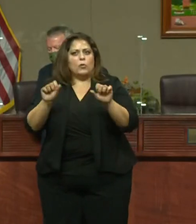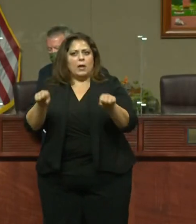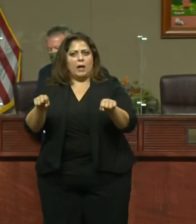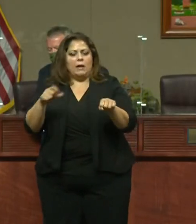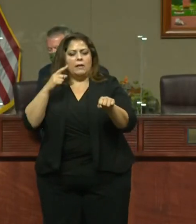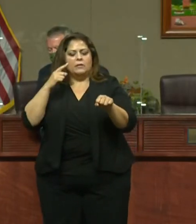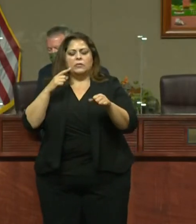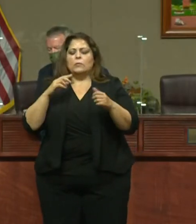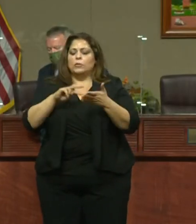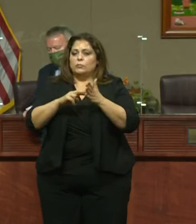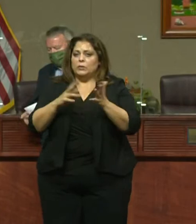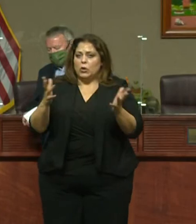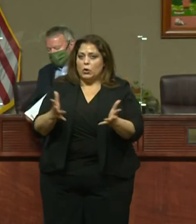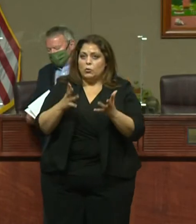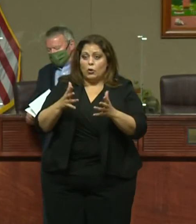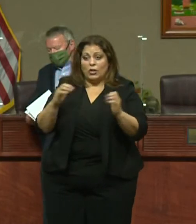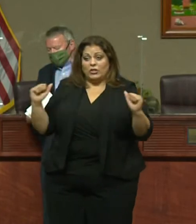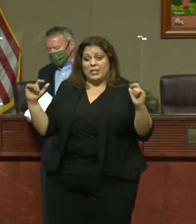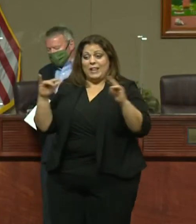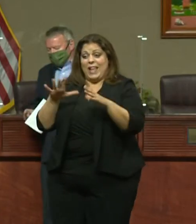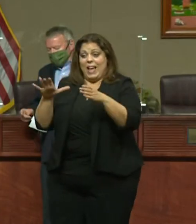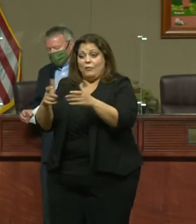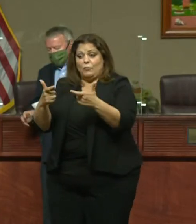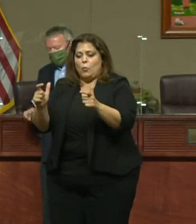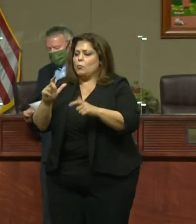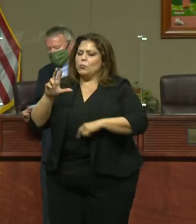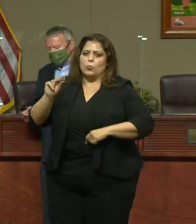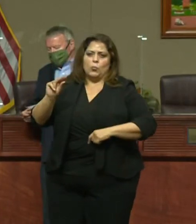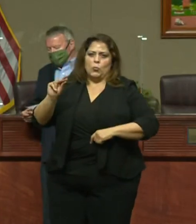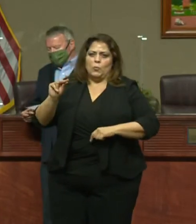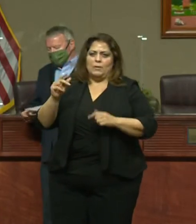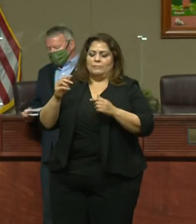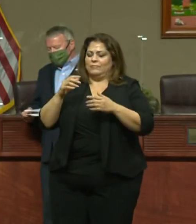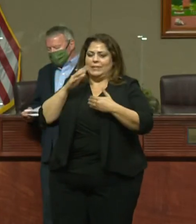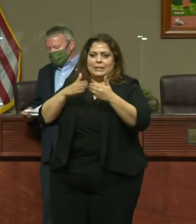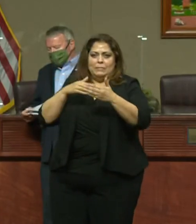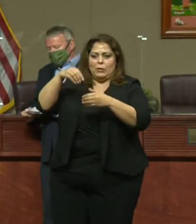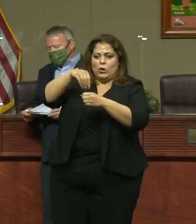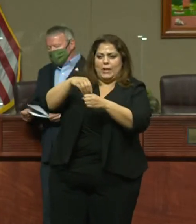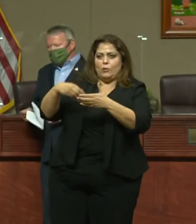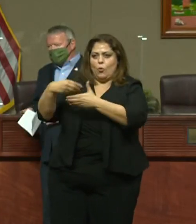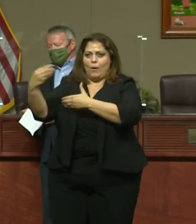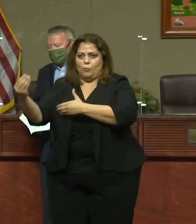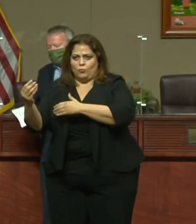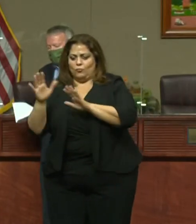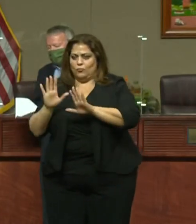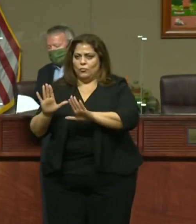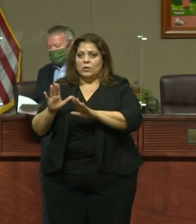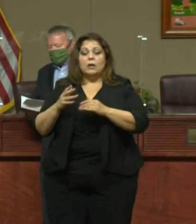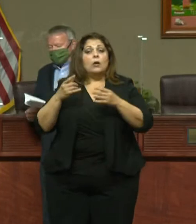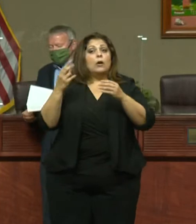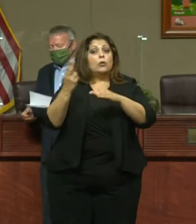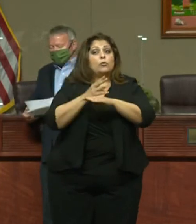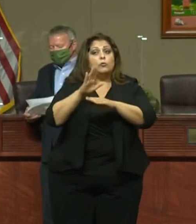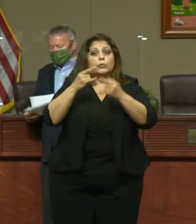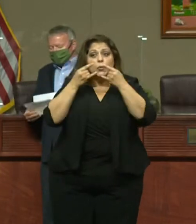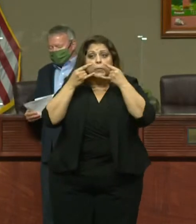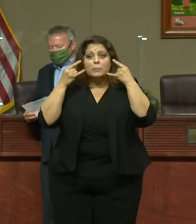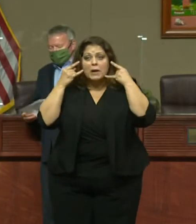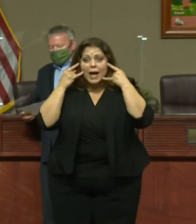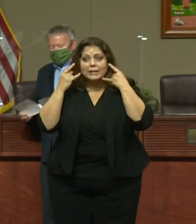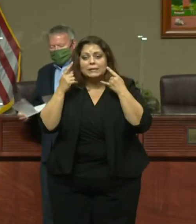encourage people to avoid large gatherings, whether indoors or outdoors, wear your mask to contain